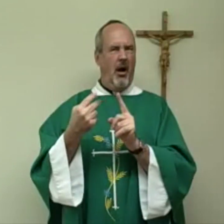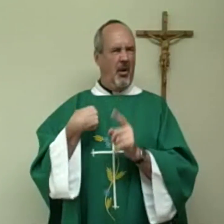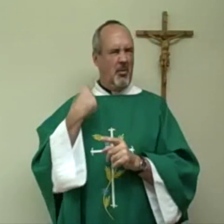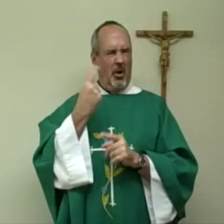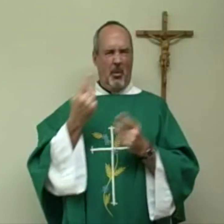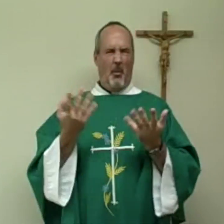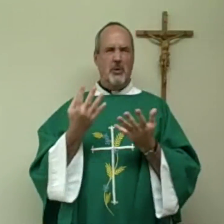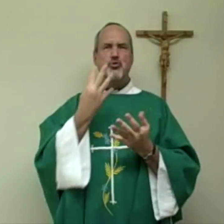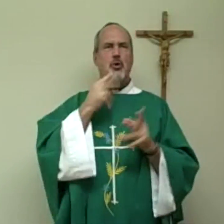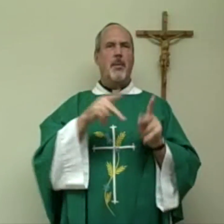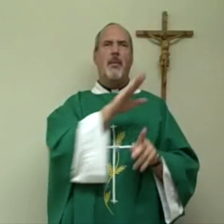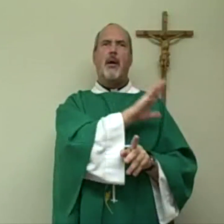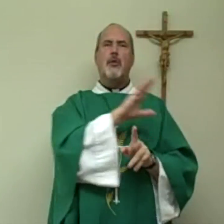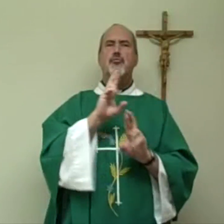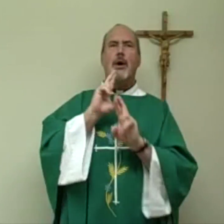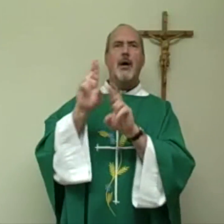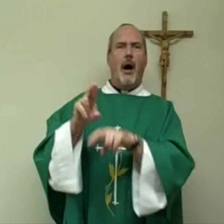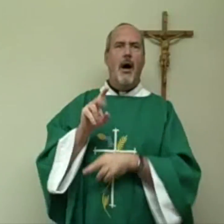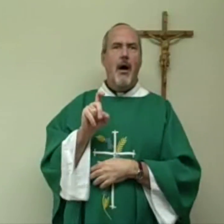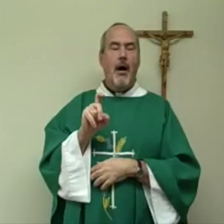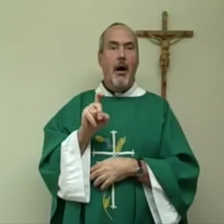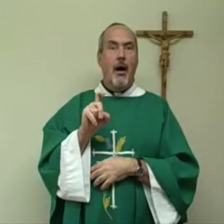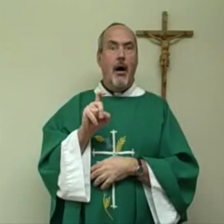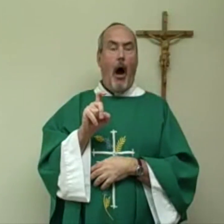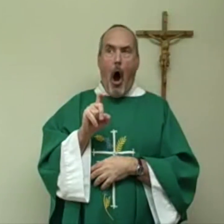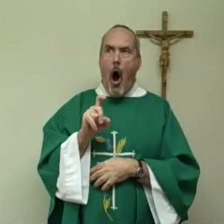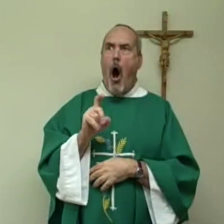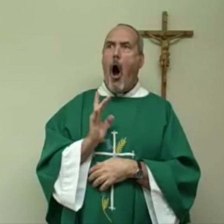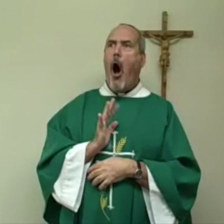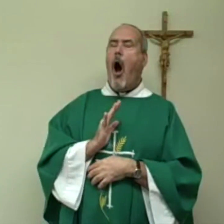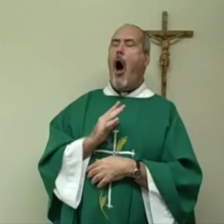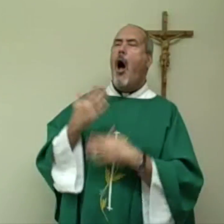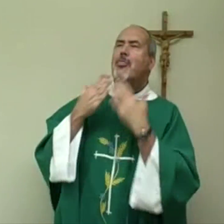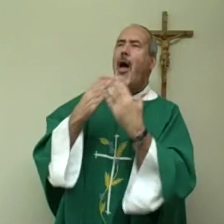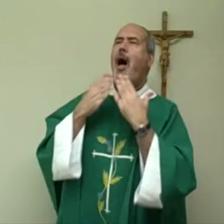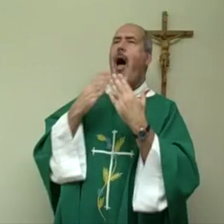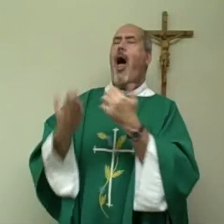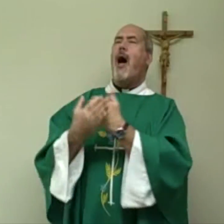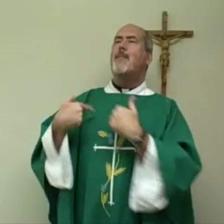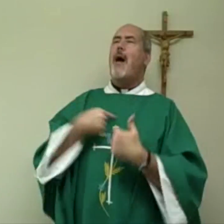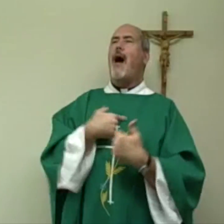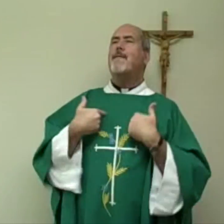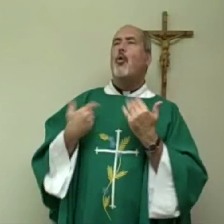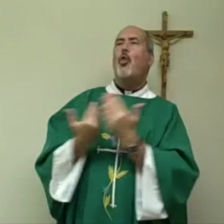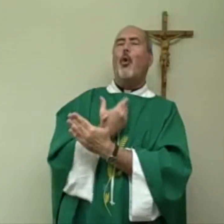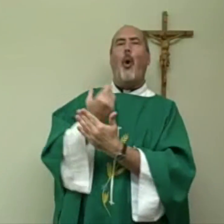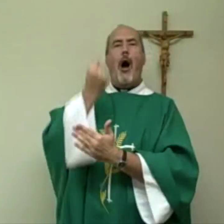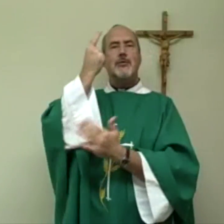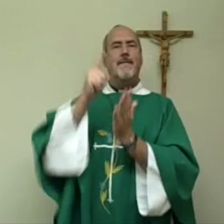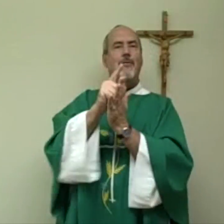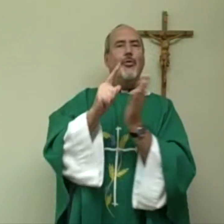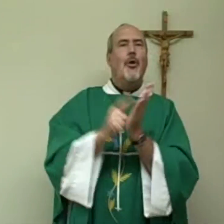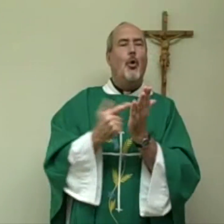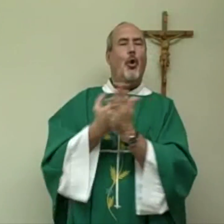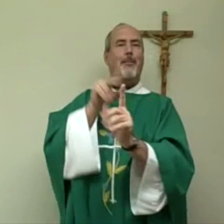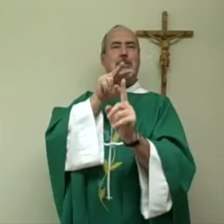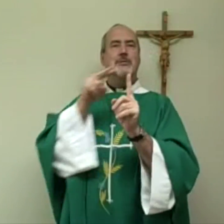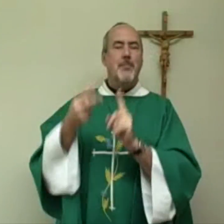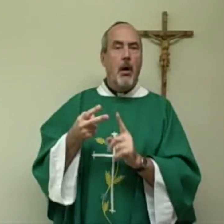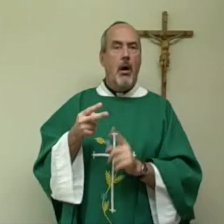gave a very new perspective. But what would happen if Jewish people reacted and said, "Oh, thank you for the new understanding